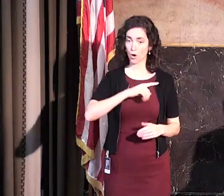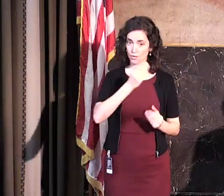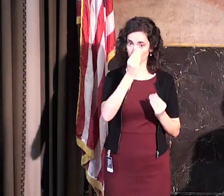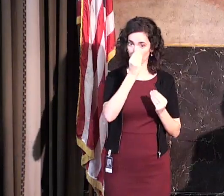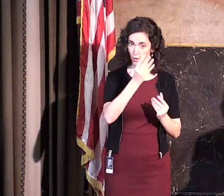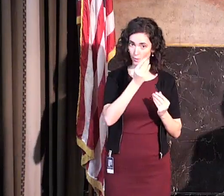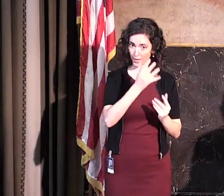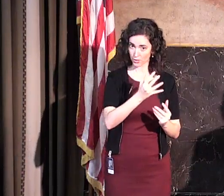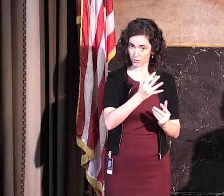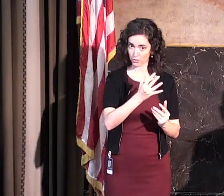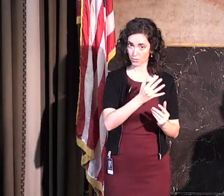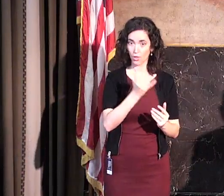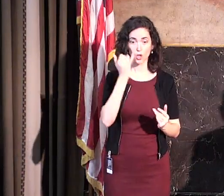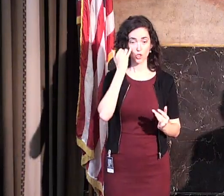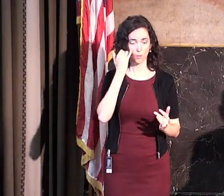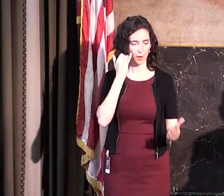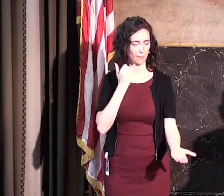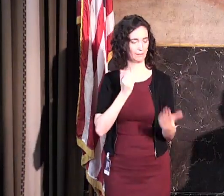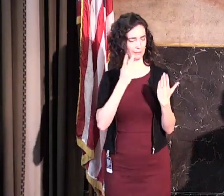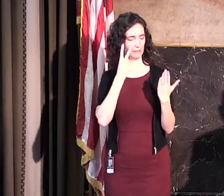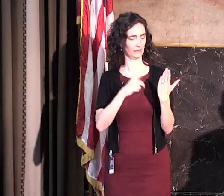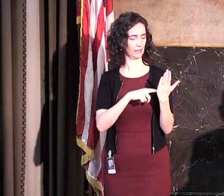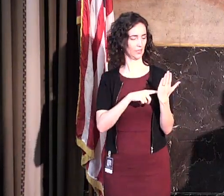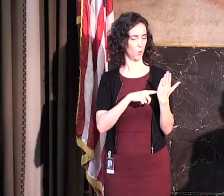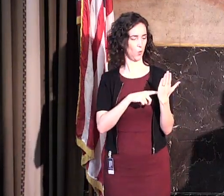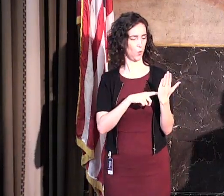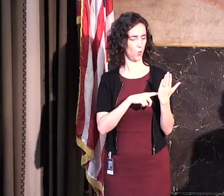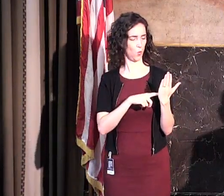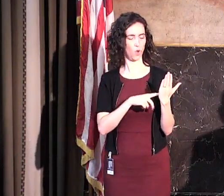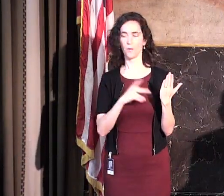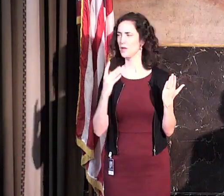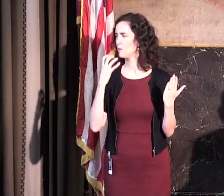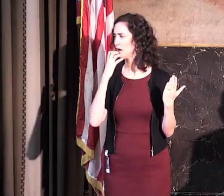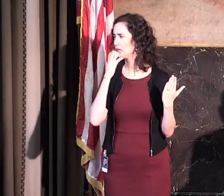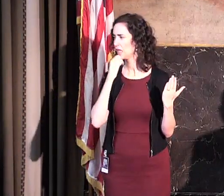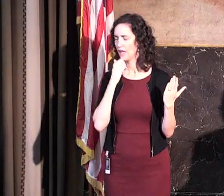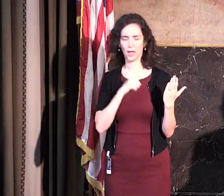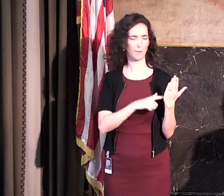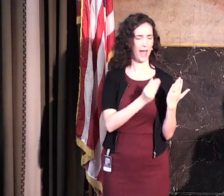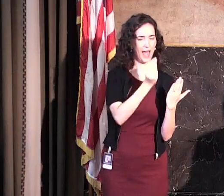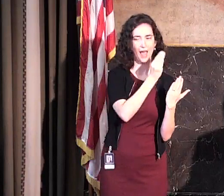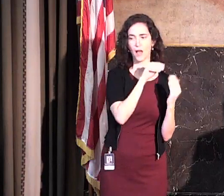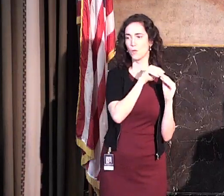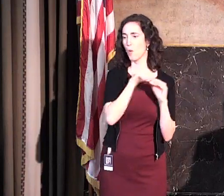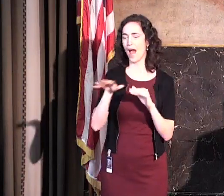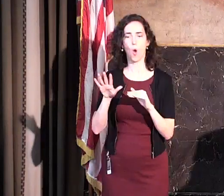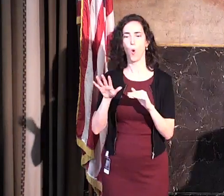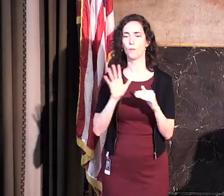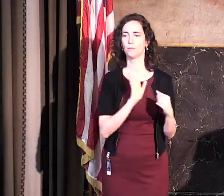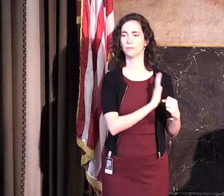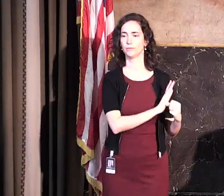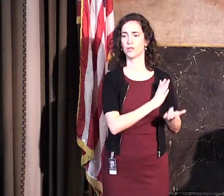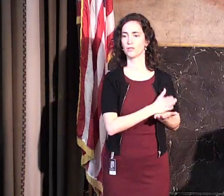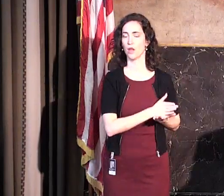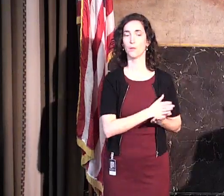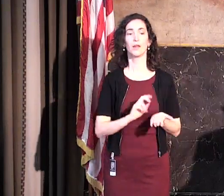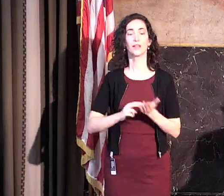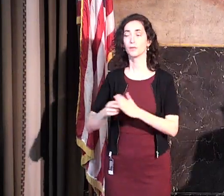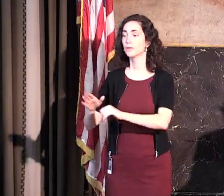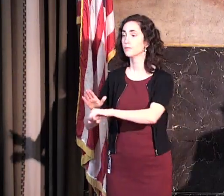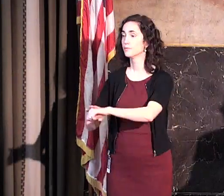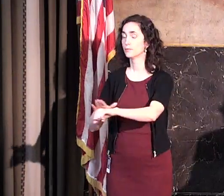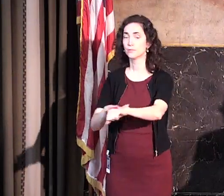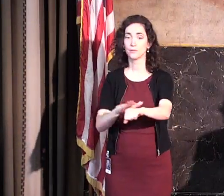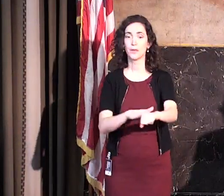not sharing it is caring for your neighbor. So I'm calling on people not